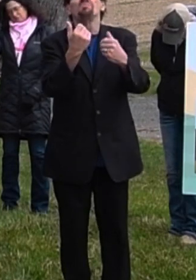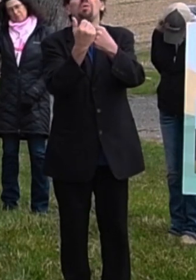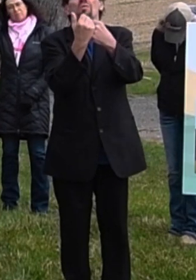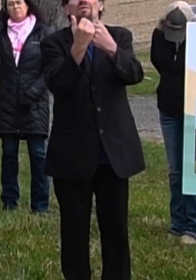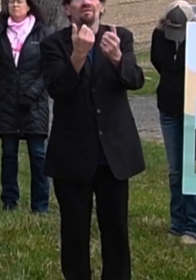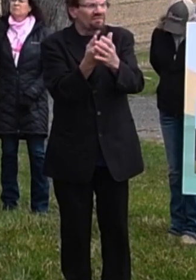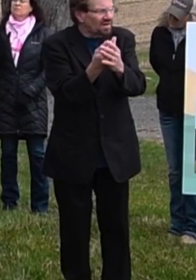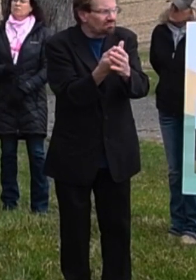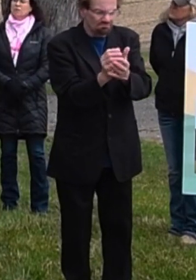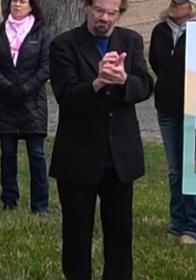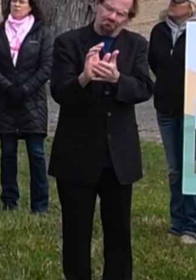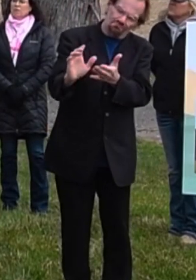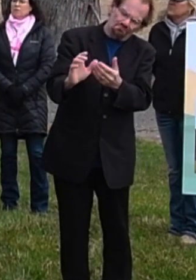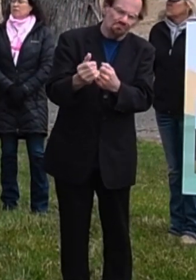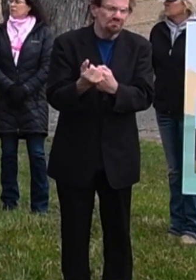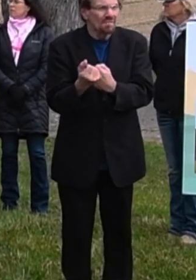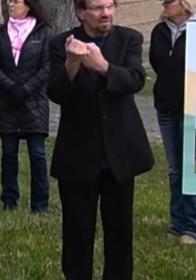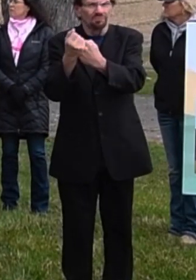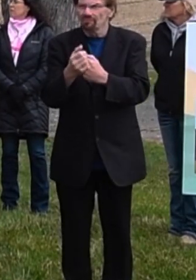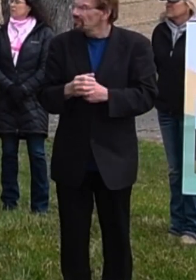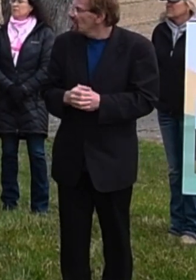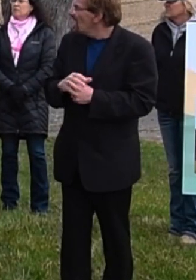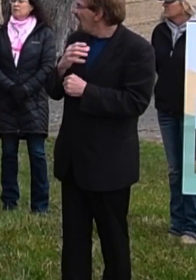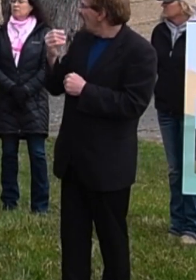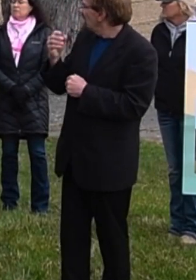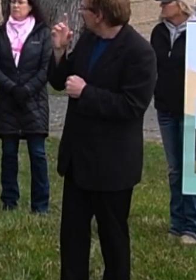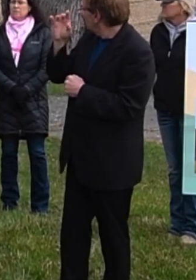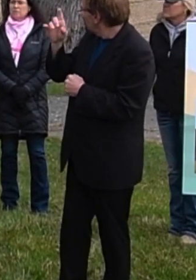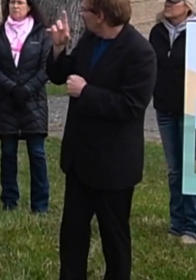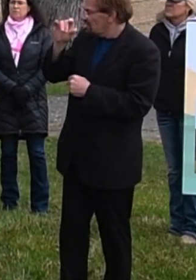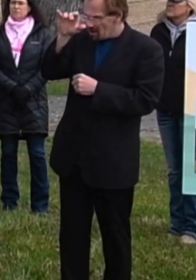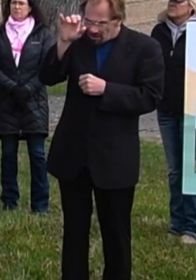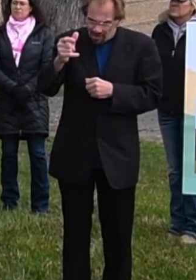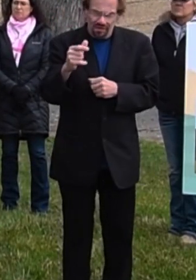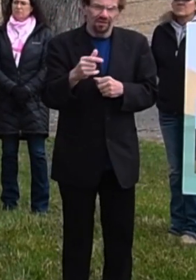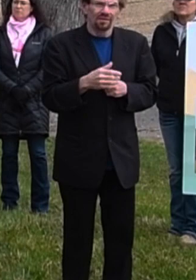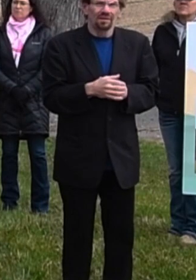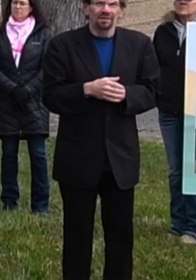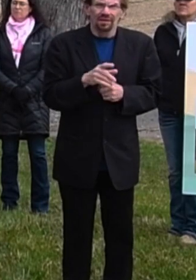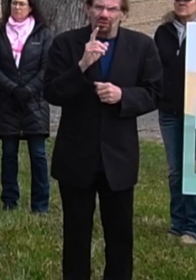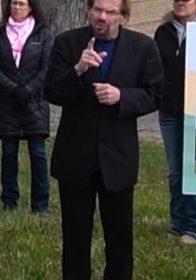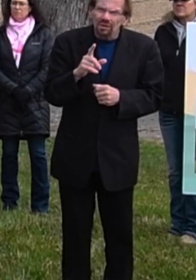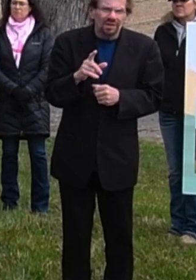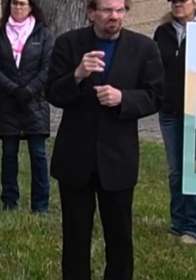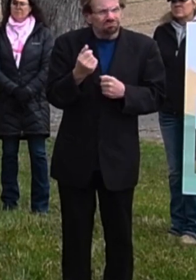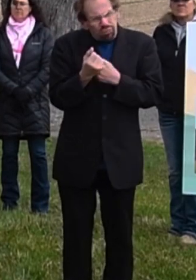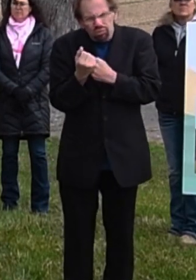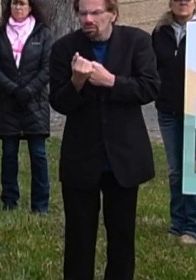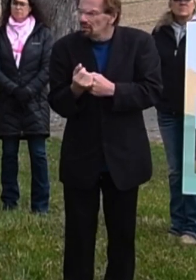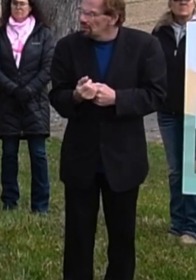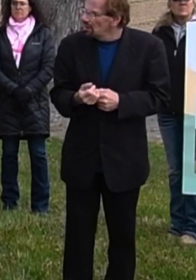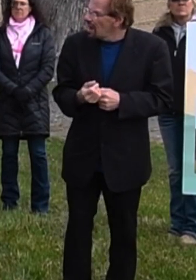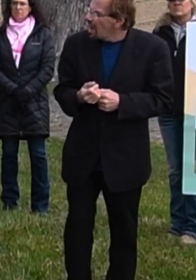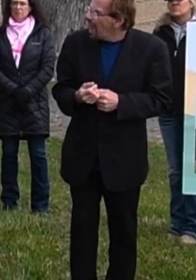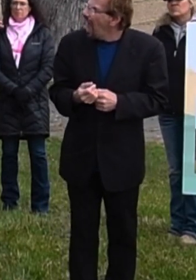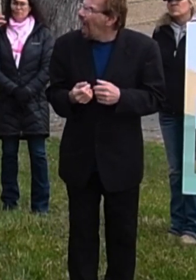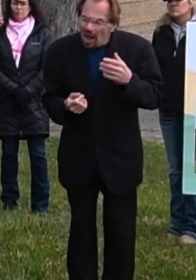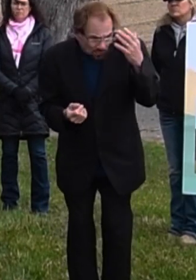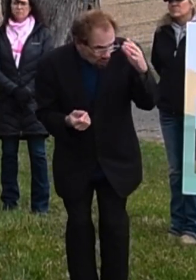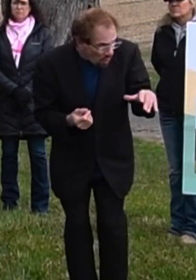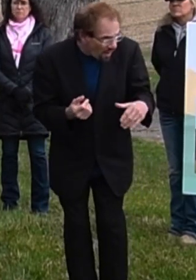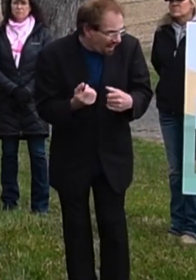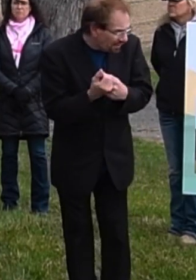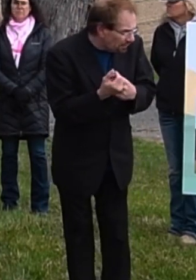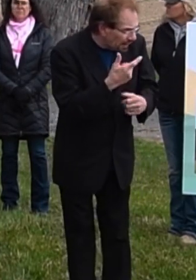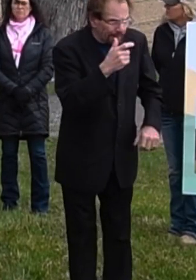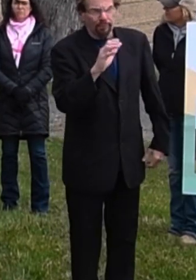funding in his budget. I also want to thank Councilman David Youngman. He was a big advocate for this additional funding. I don't know if that's because it was mostly